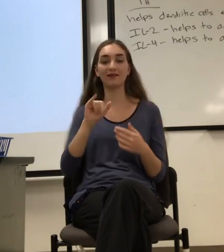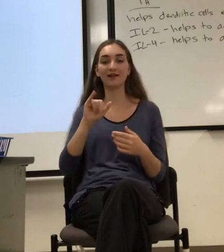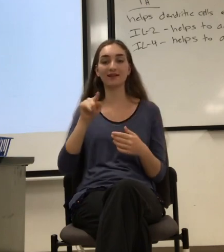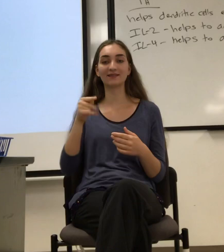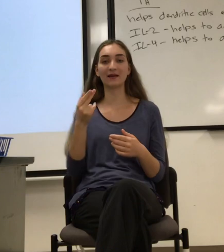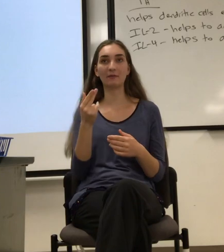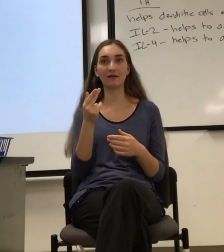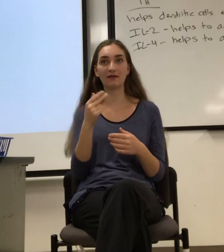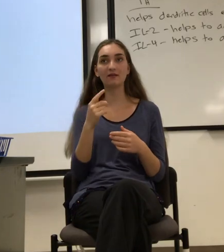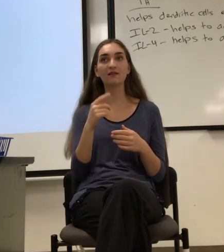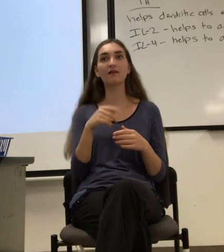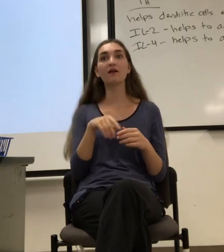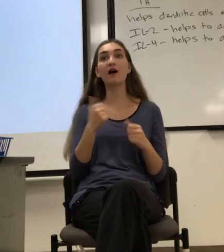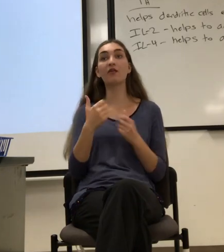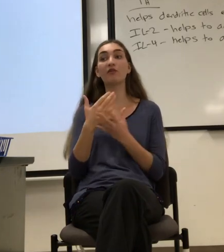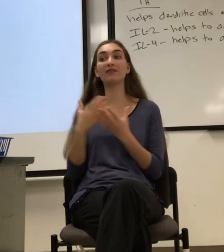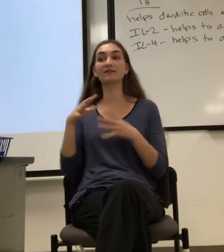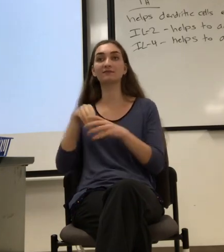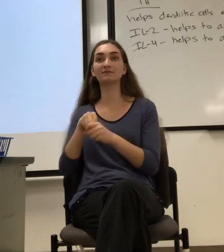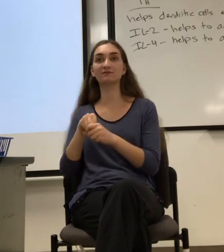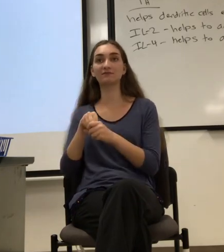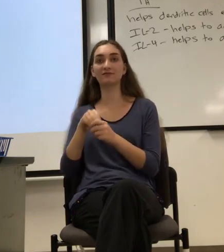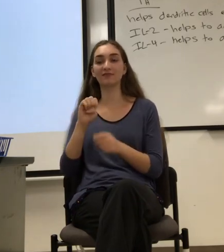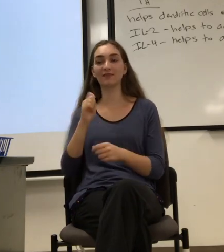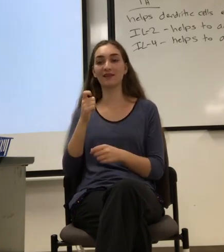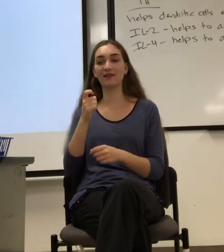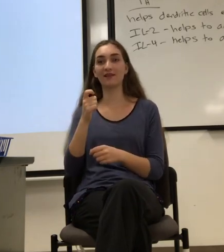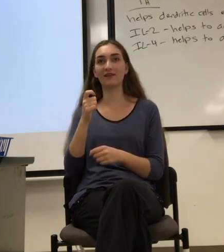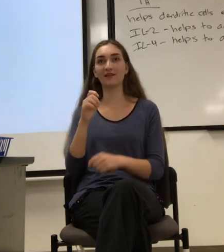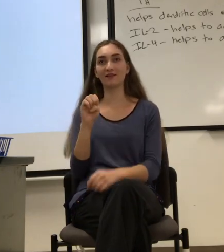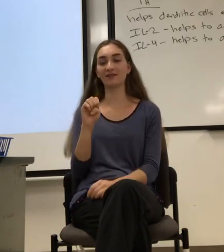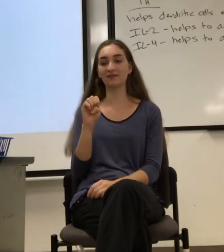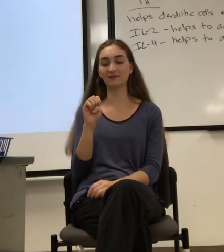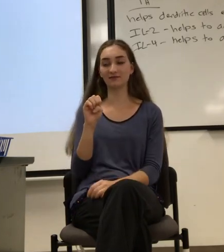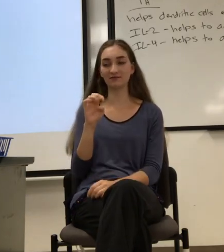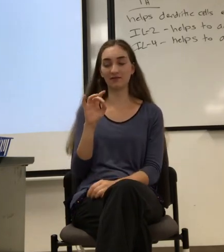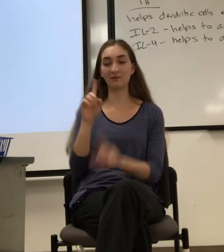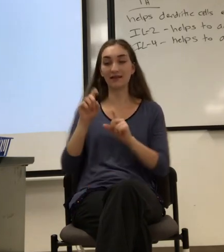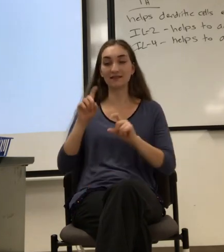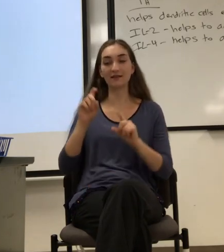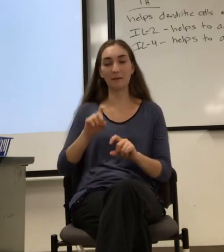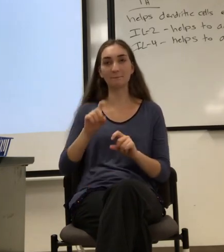exam, which will become available today, is lymphatic. I want to cover that like right now.